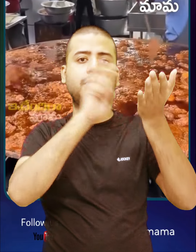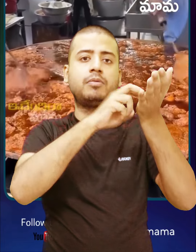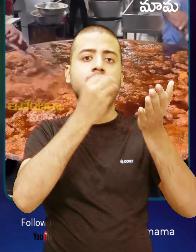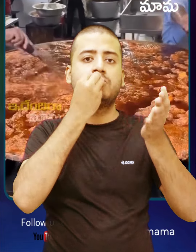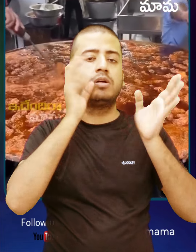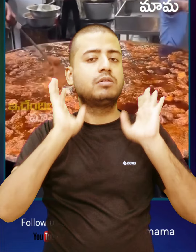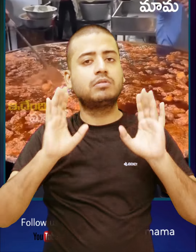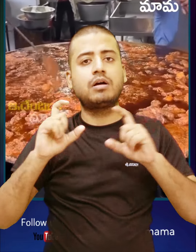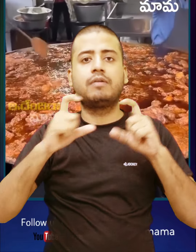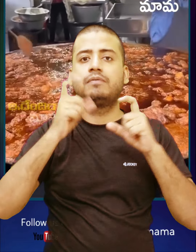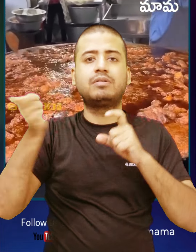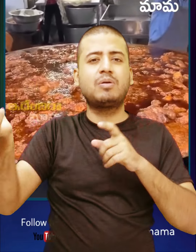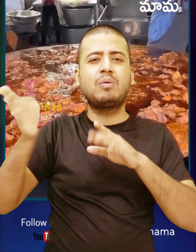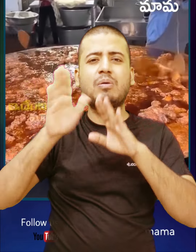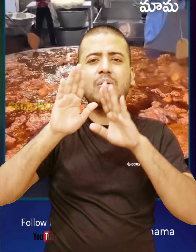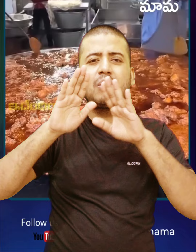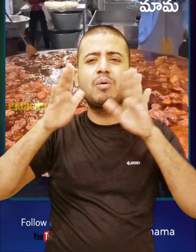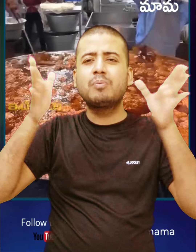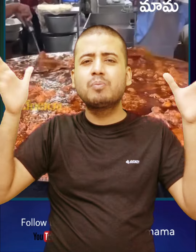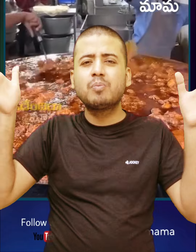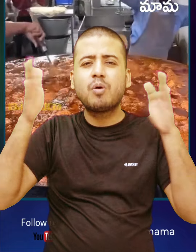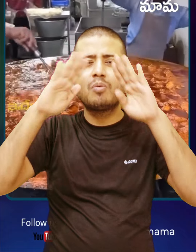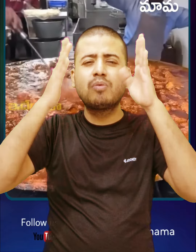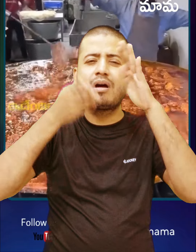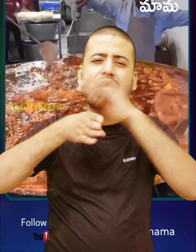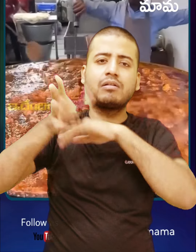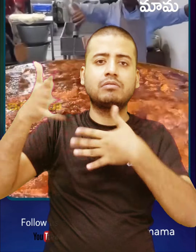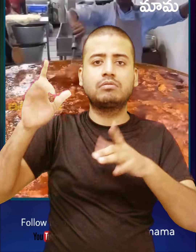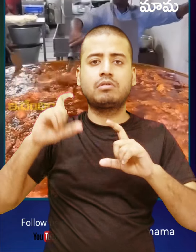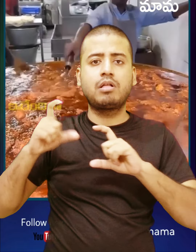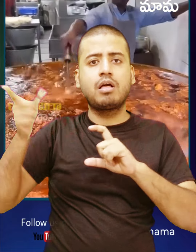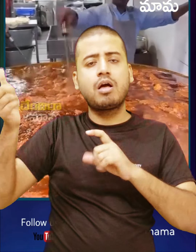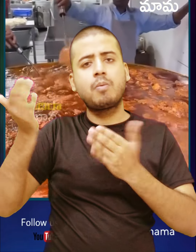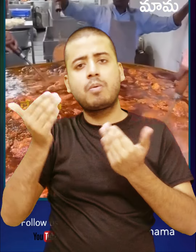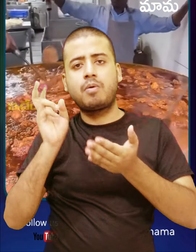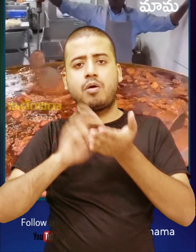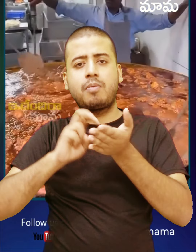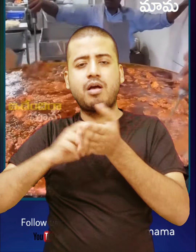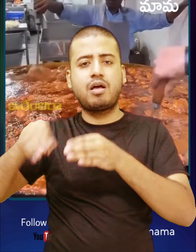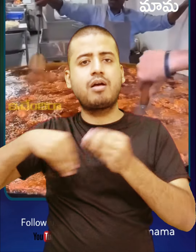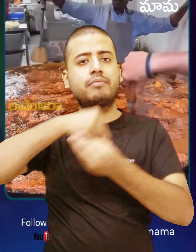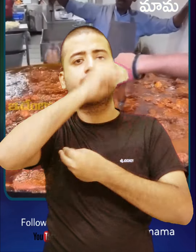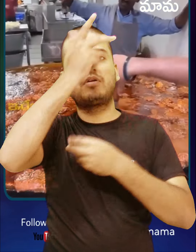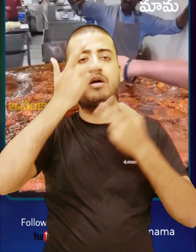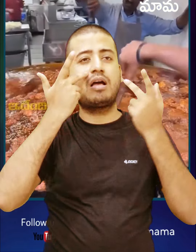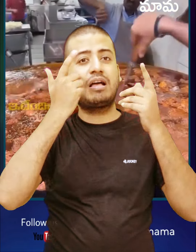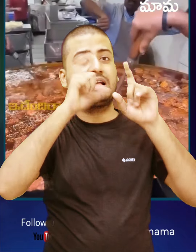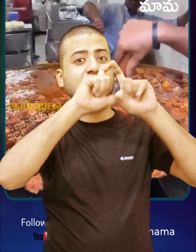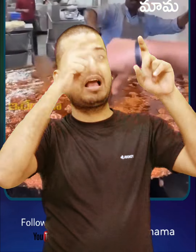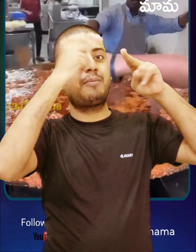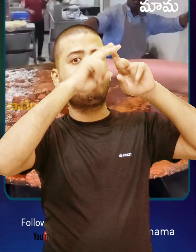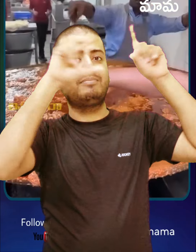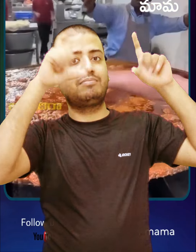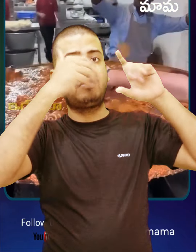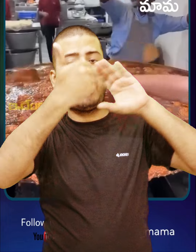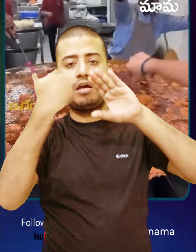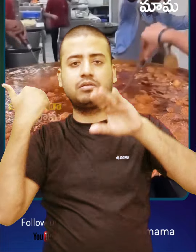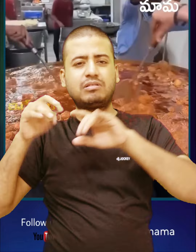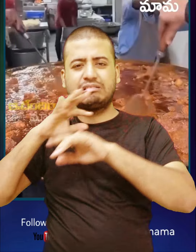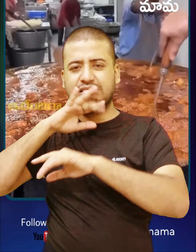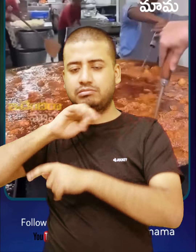cream and oil, excessive amounts can cause indigestion and discomfort, particularly for individuals with sensitive